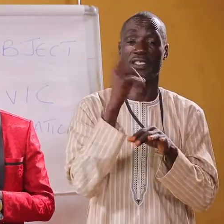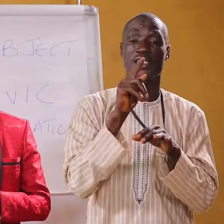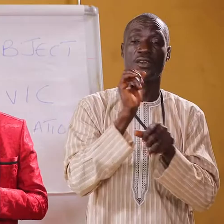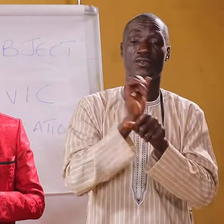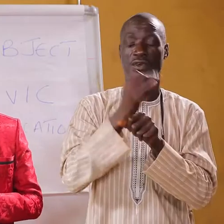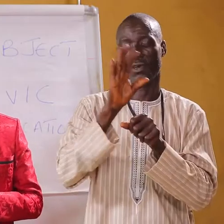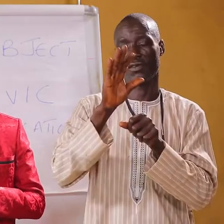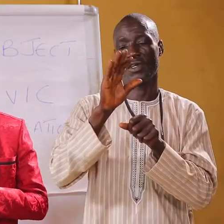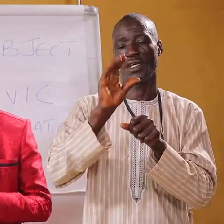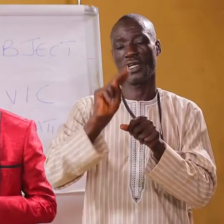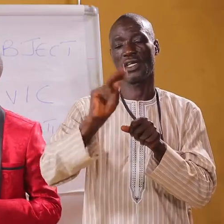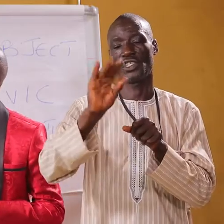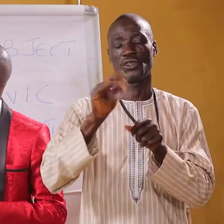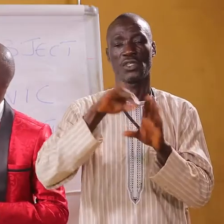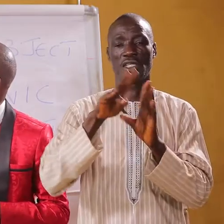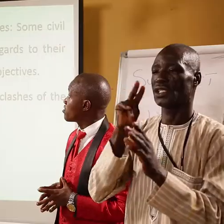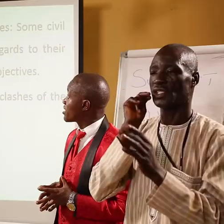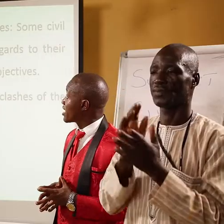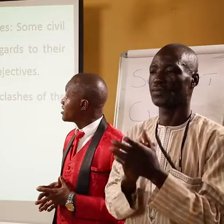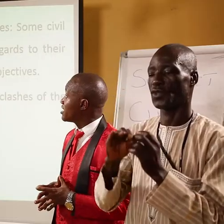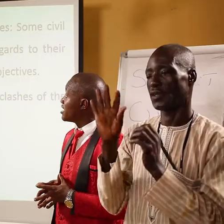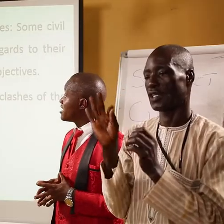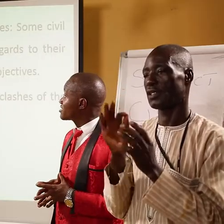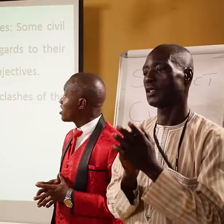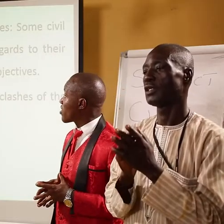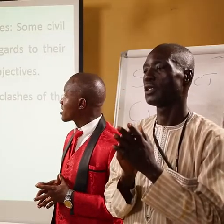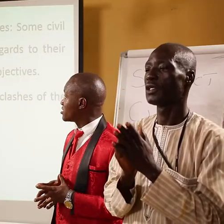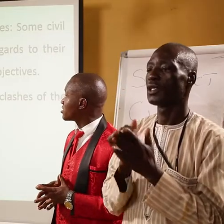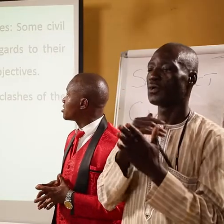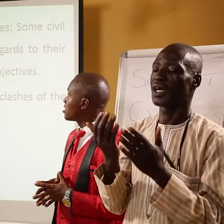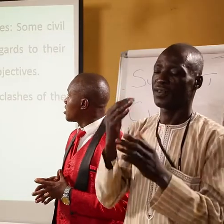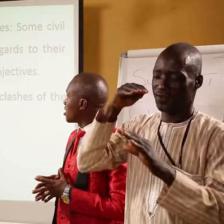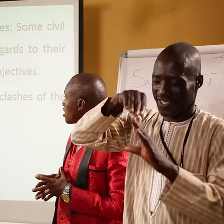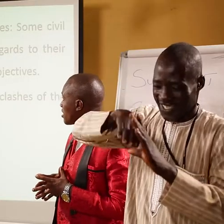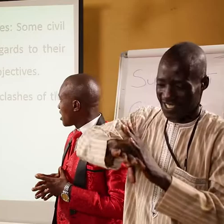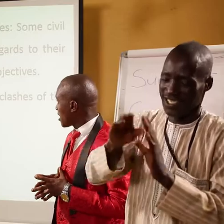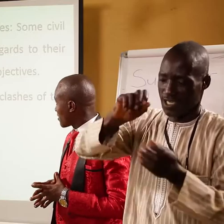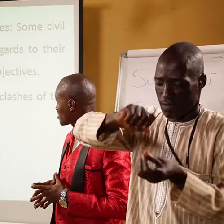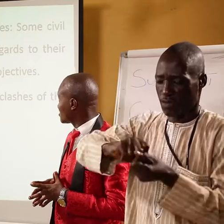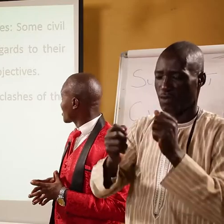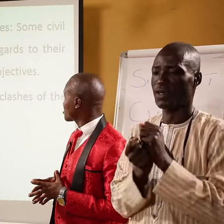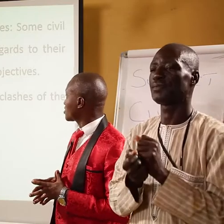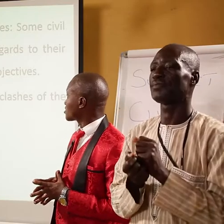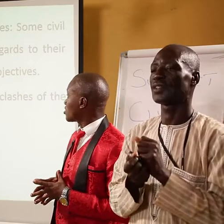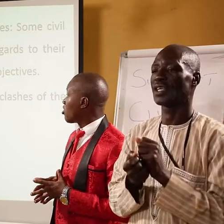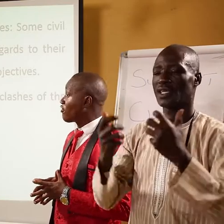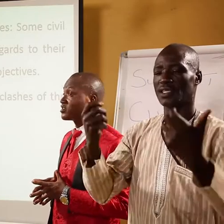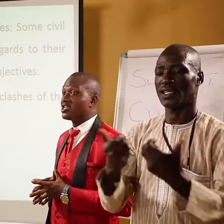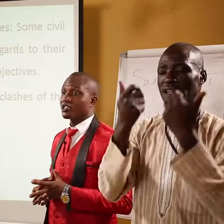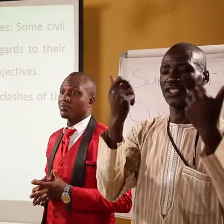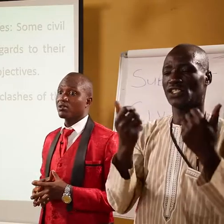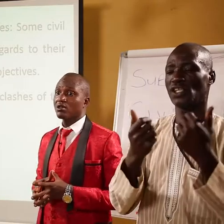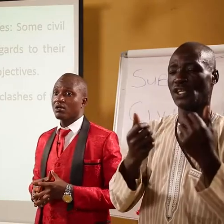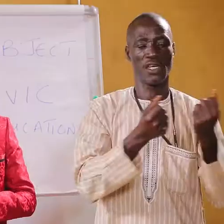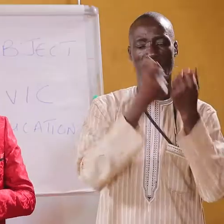civil society organizations in Nigeria. Number 9, internal wrangling and personality clashes of